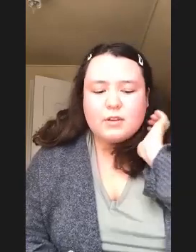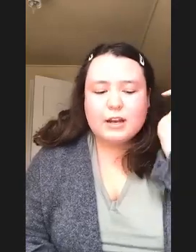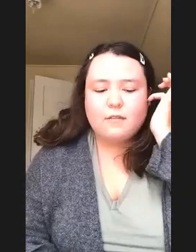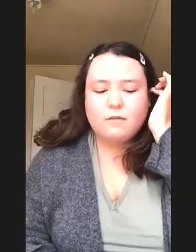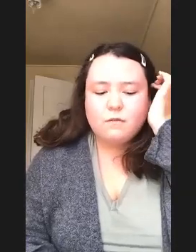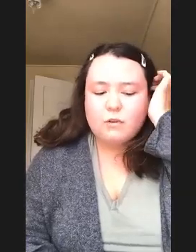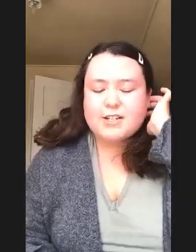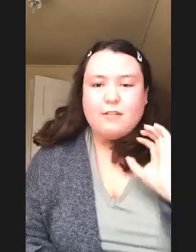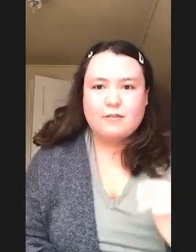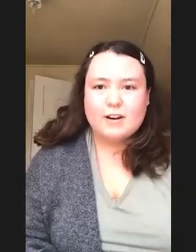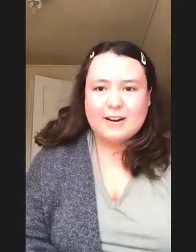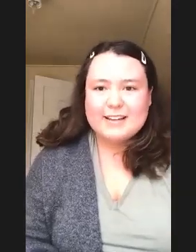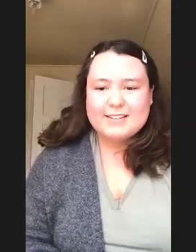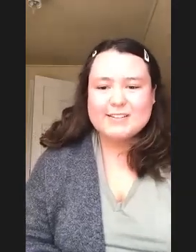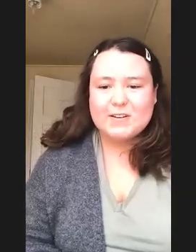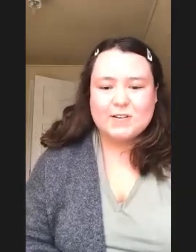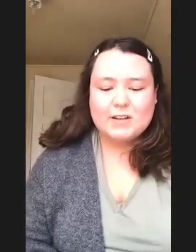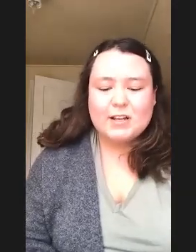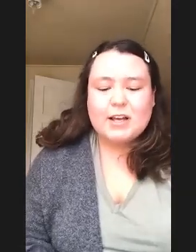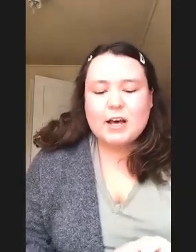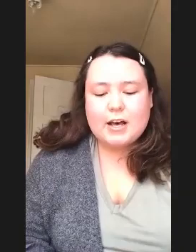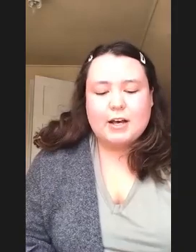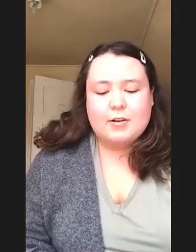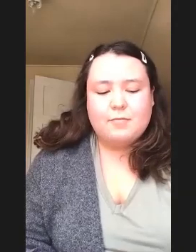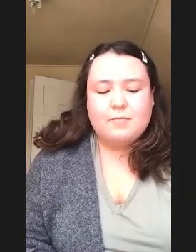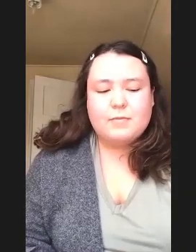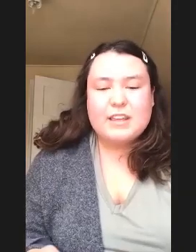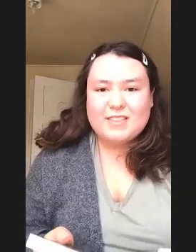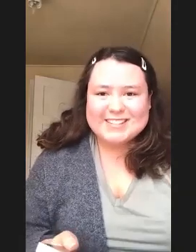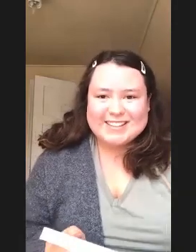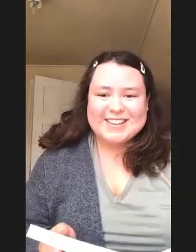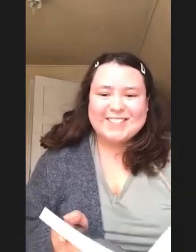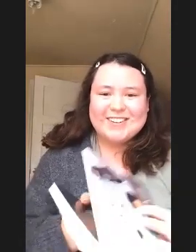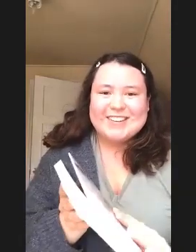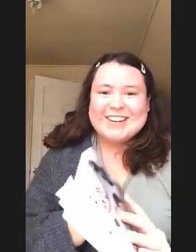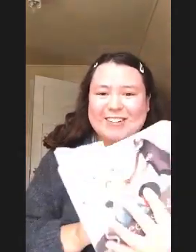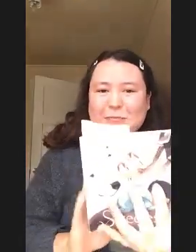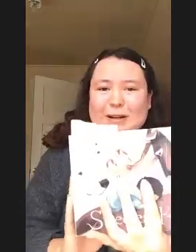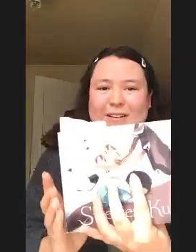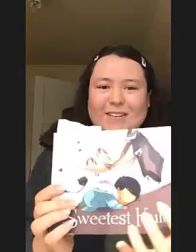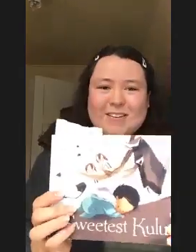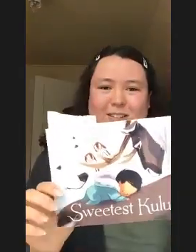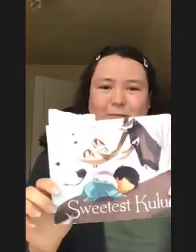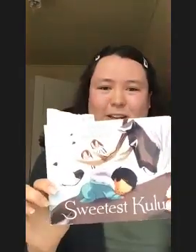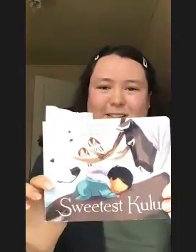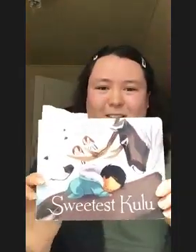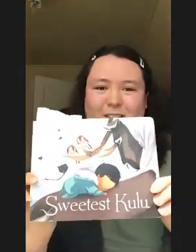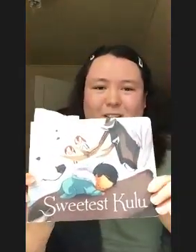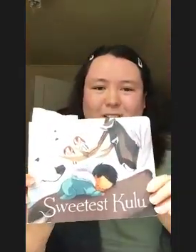kind of watch out for, right? So this is a cute little Inuit book called Sweetest